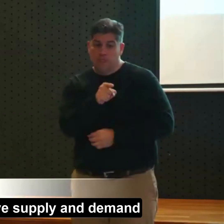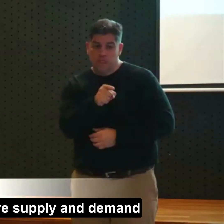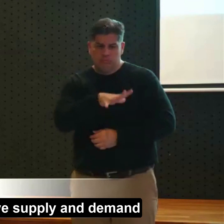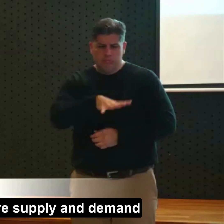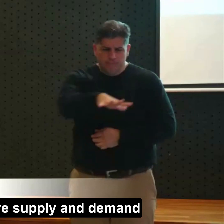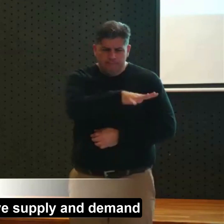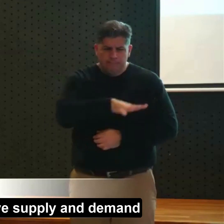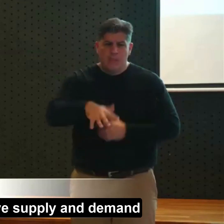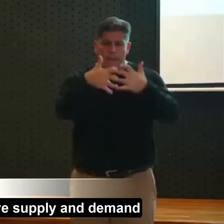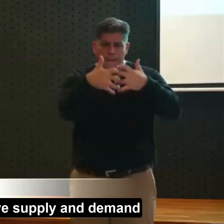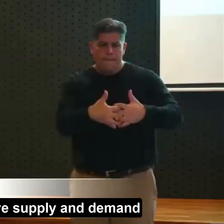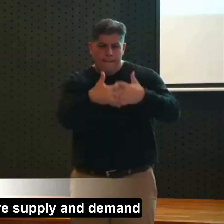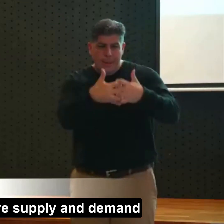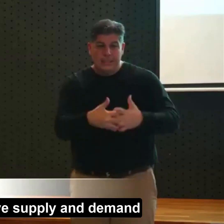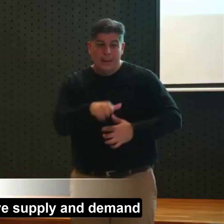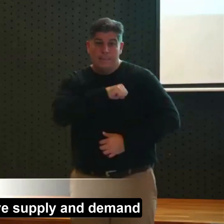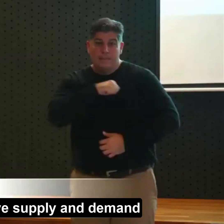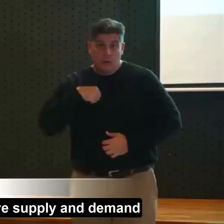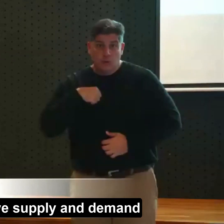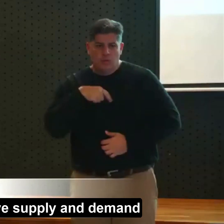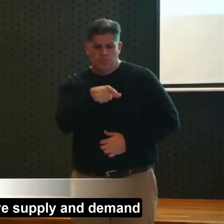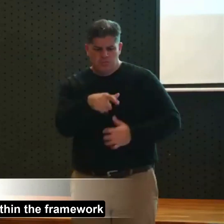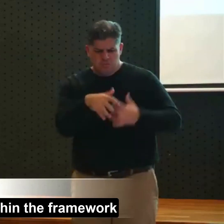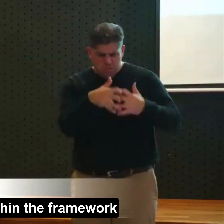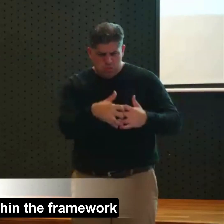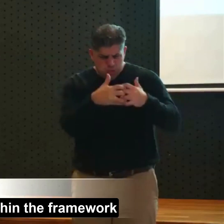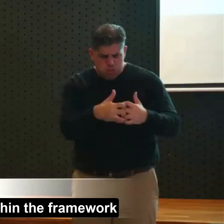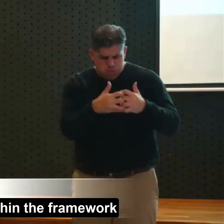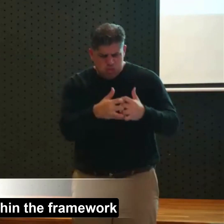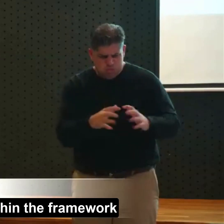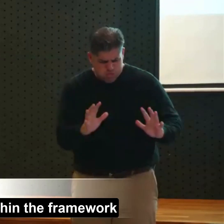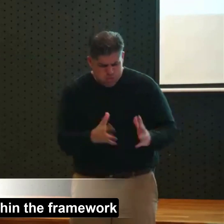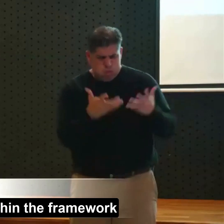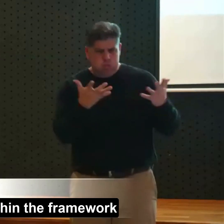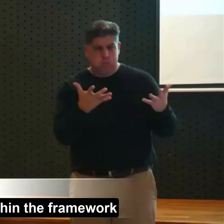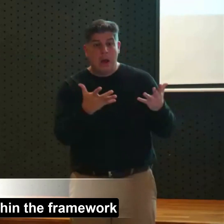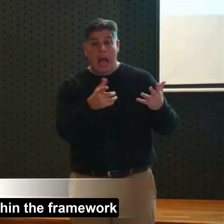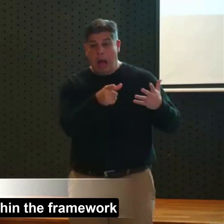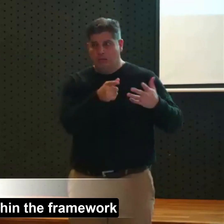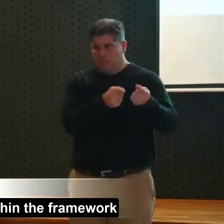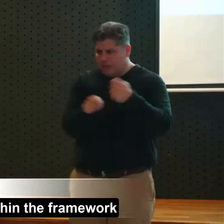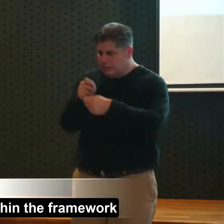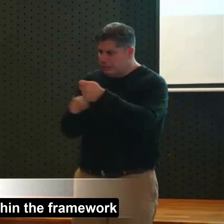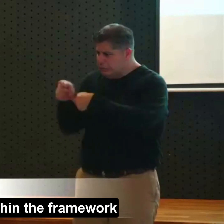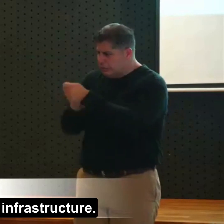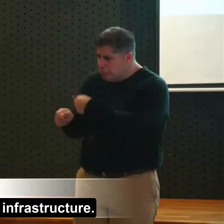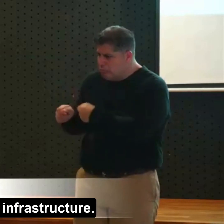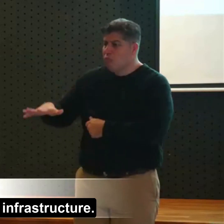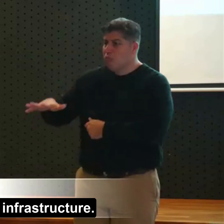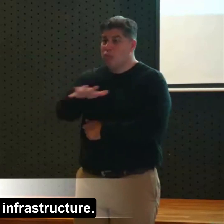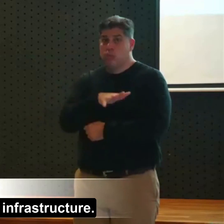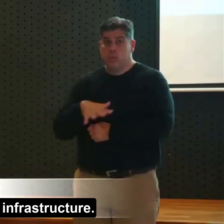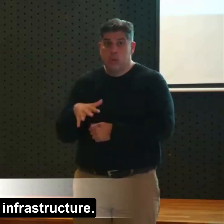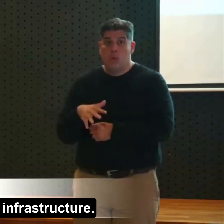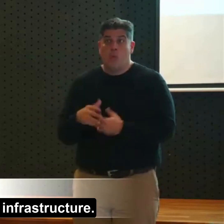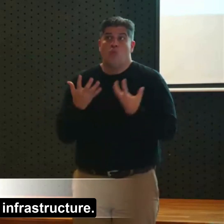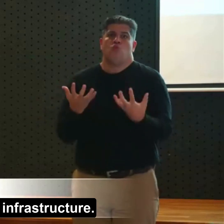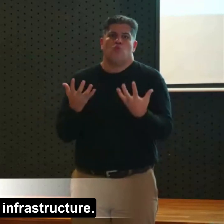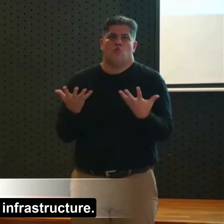sector, improve supply and demand, and all within the framework